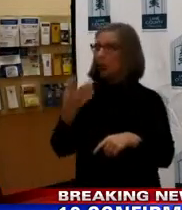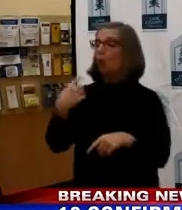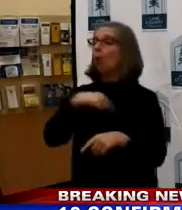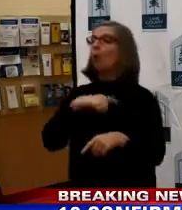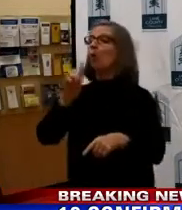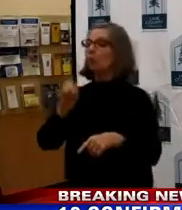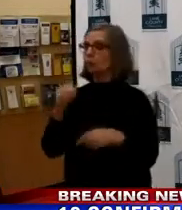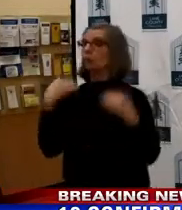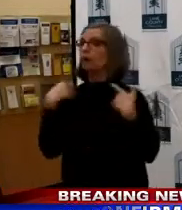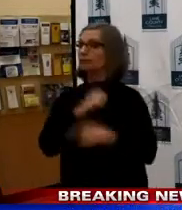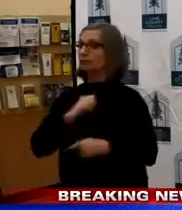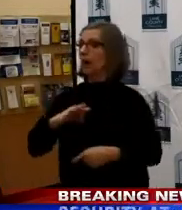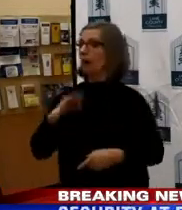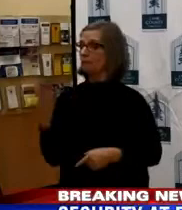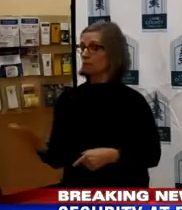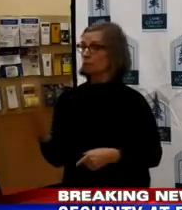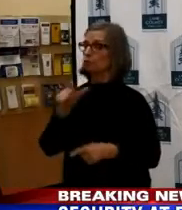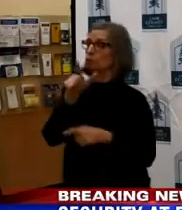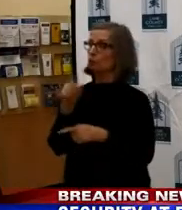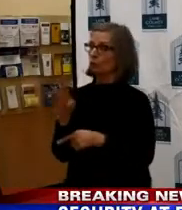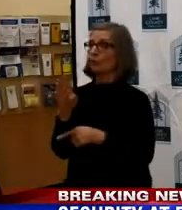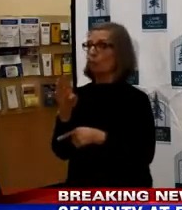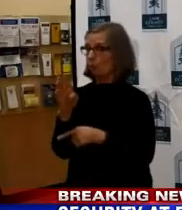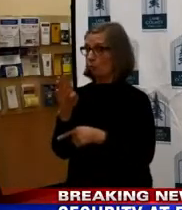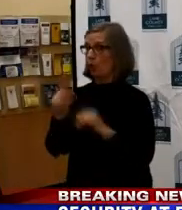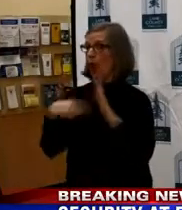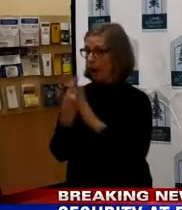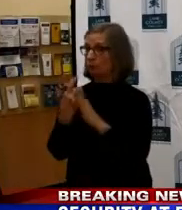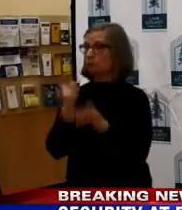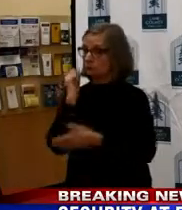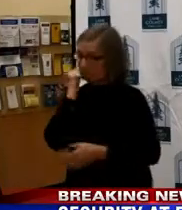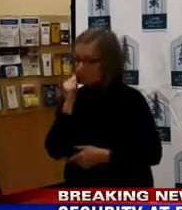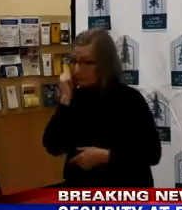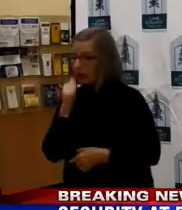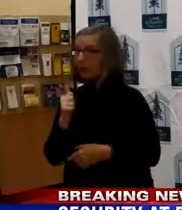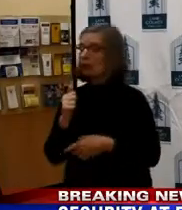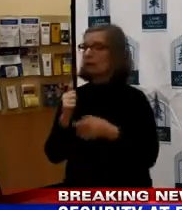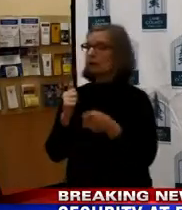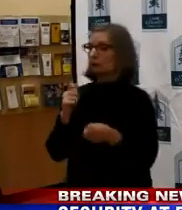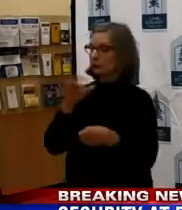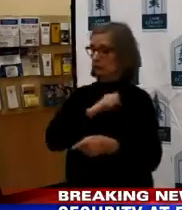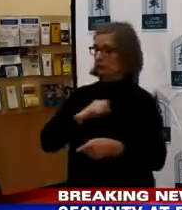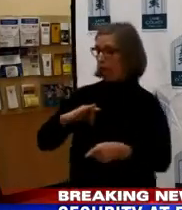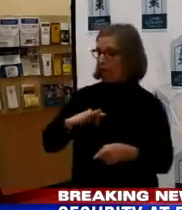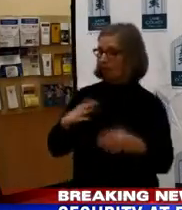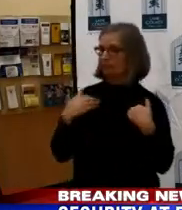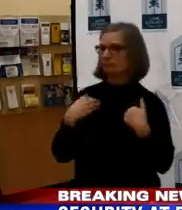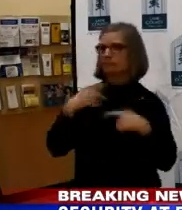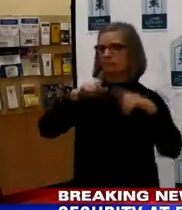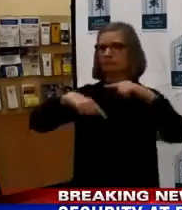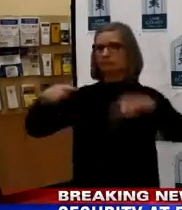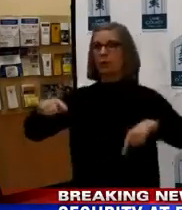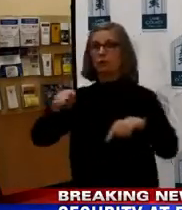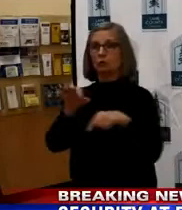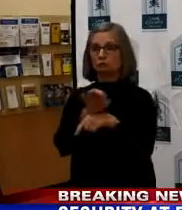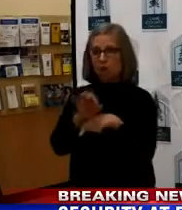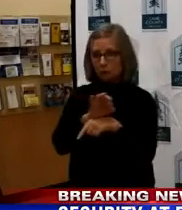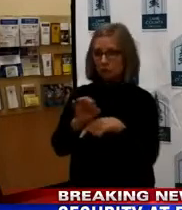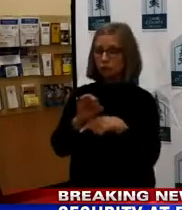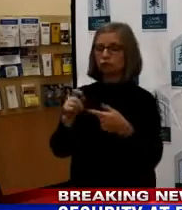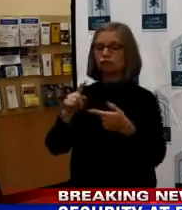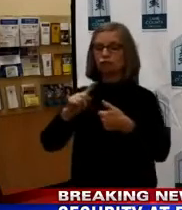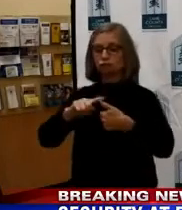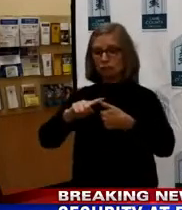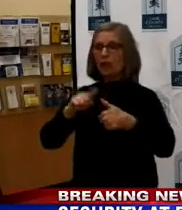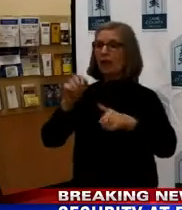24 hours a day. And those staff are tasked with various functions, from evaluating health symptoms to make